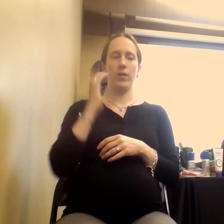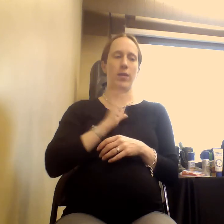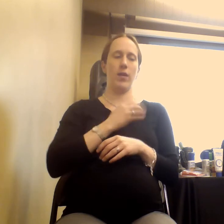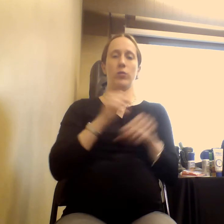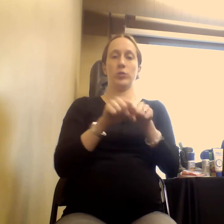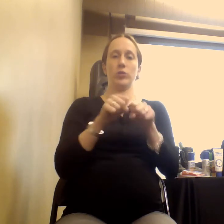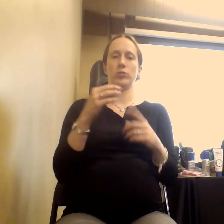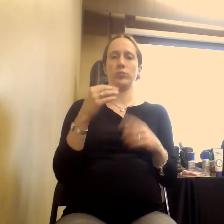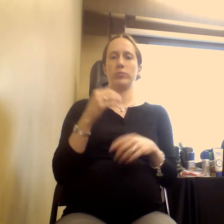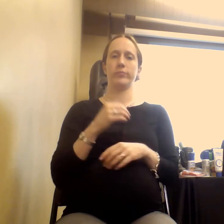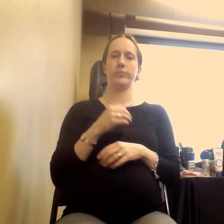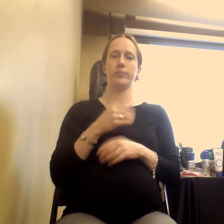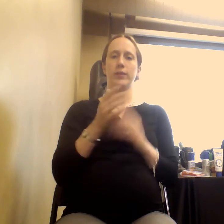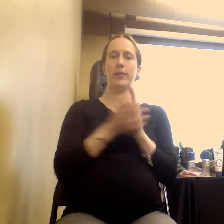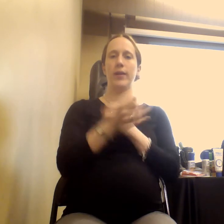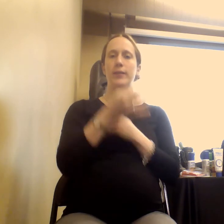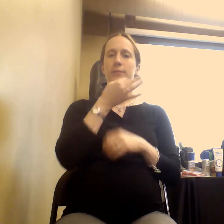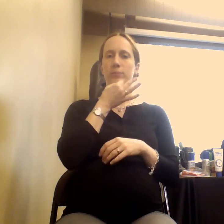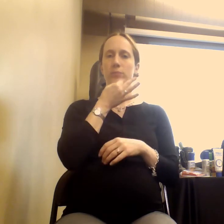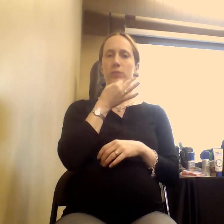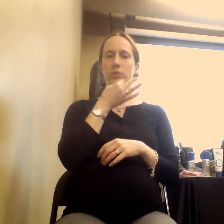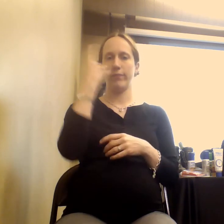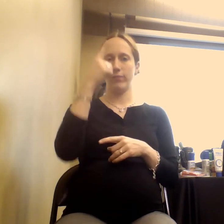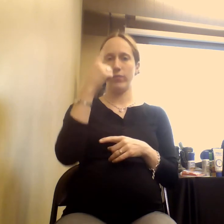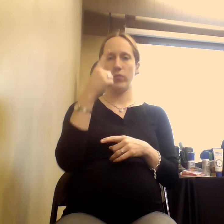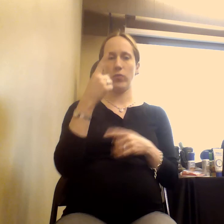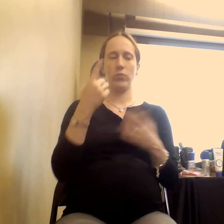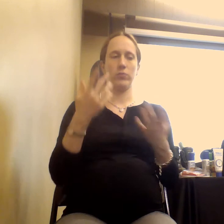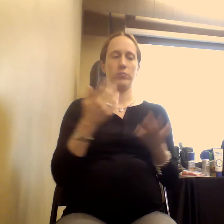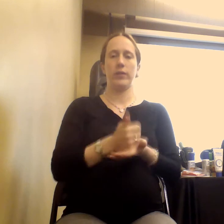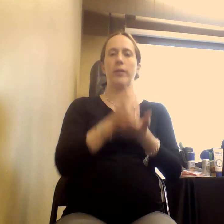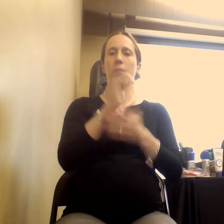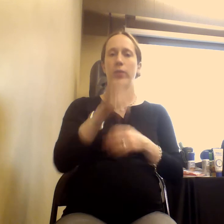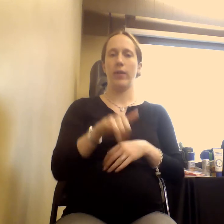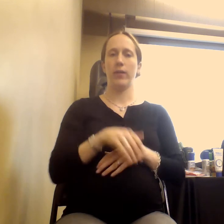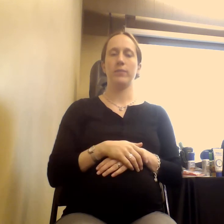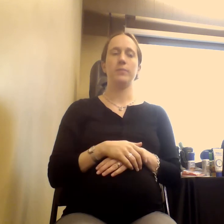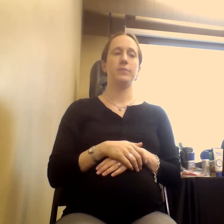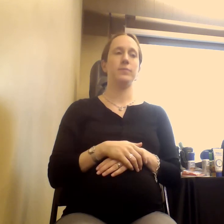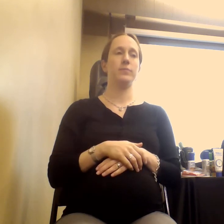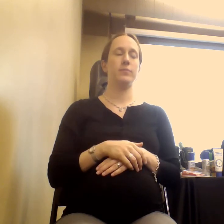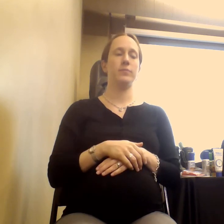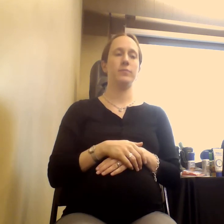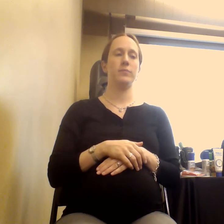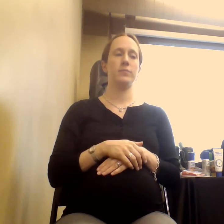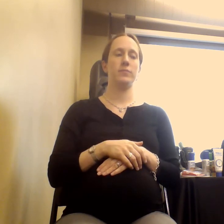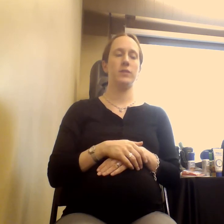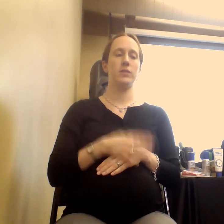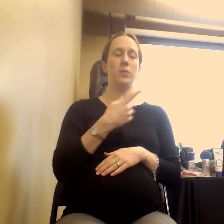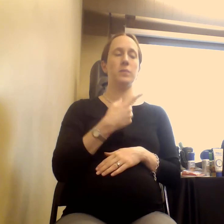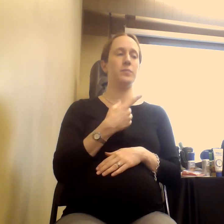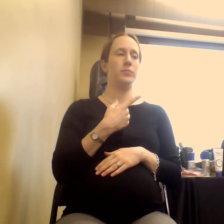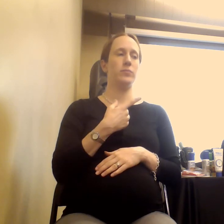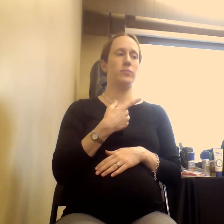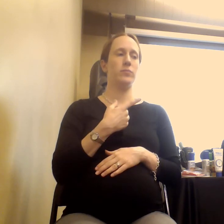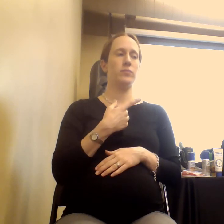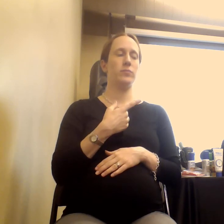great at fitting you on the proper shoe. These are things that can cause some problems. I think this is